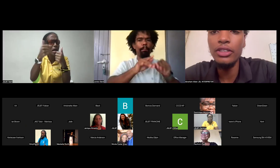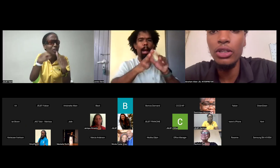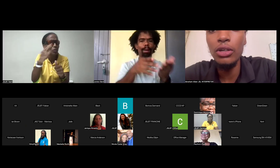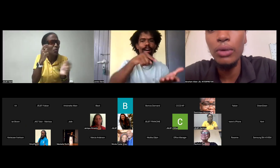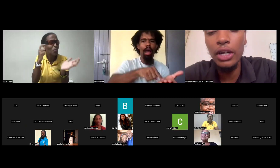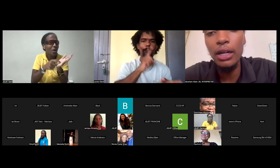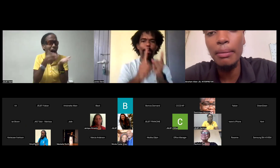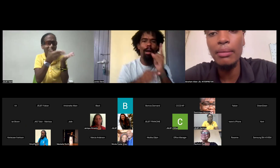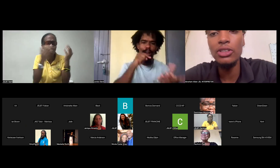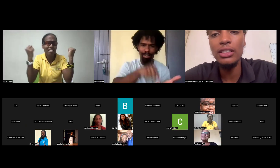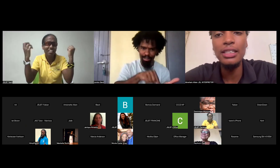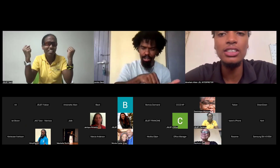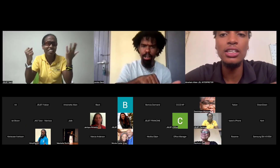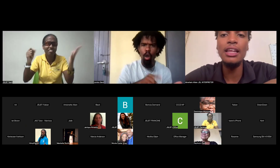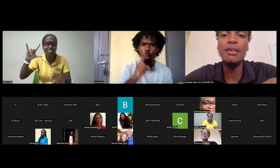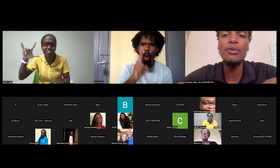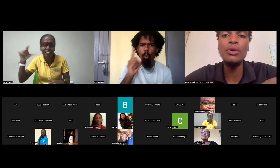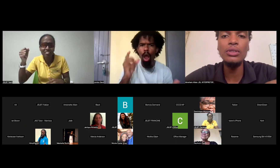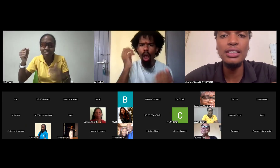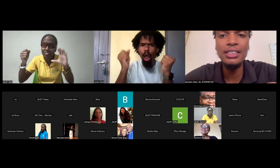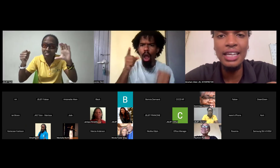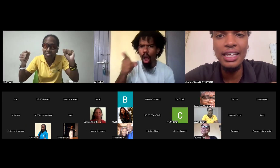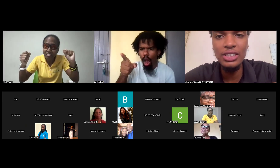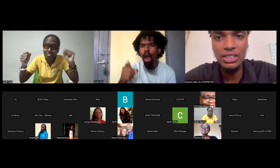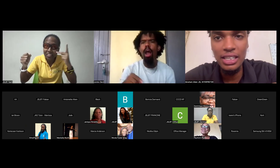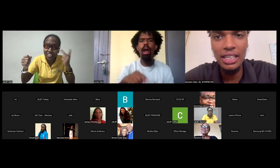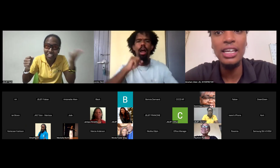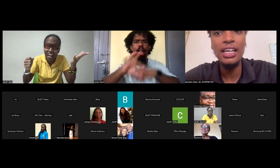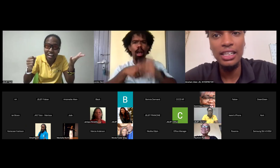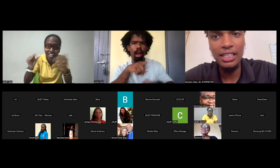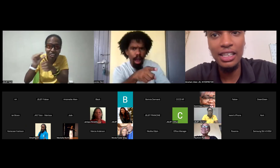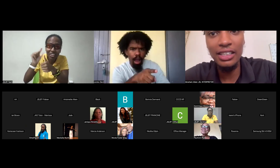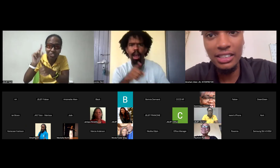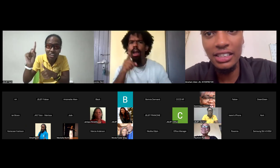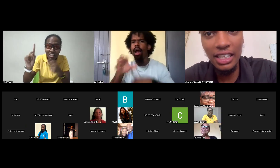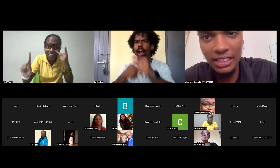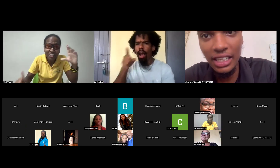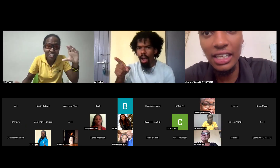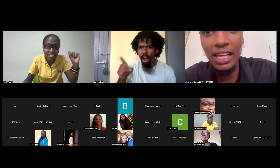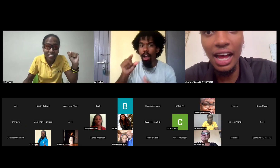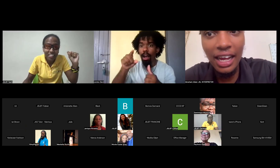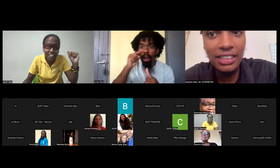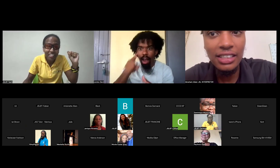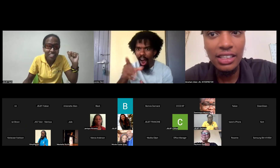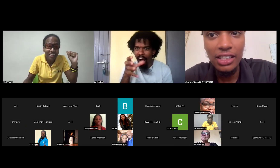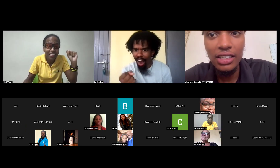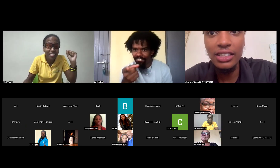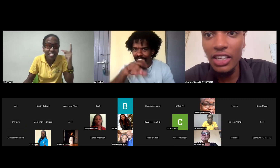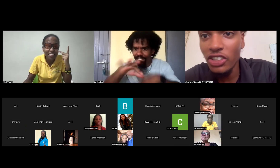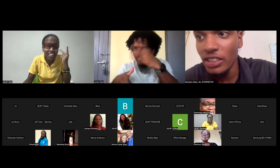to work on the Bible translation. And if you notice the signs, you see there's JSL and you see country